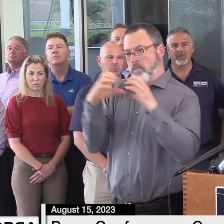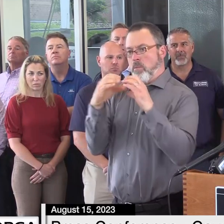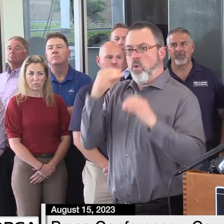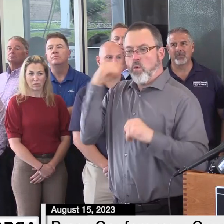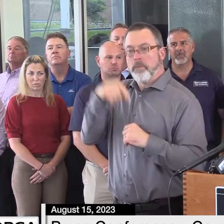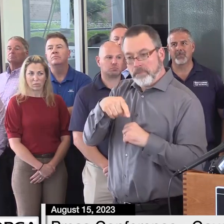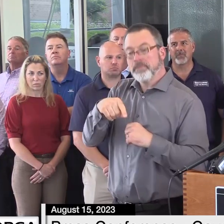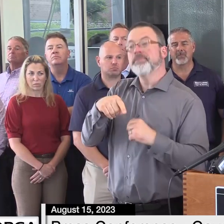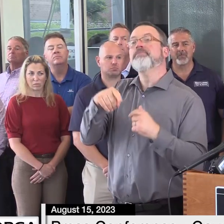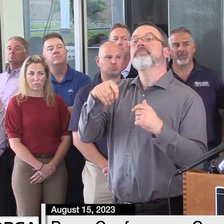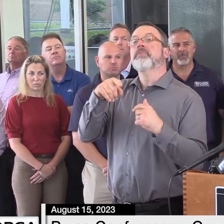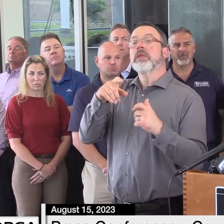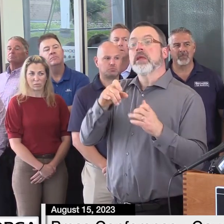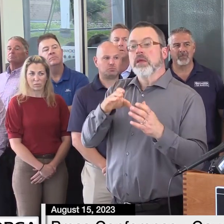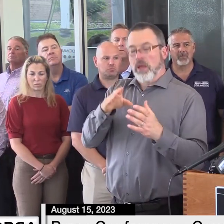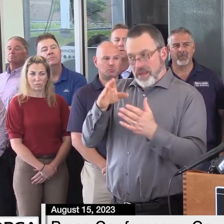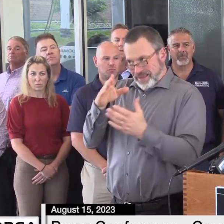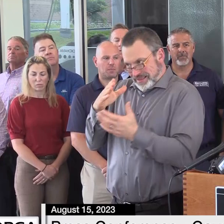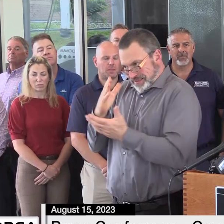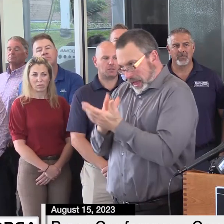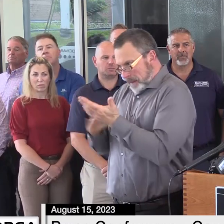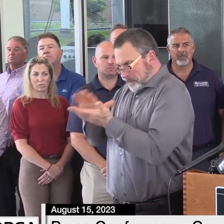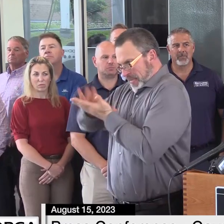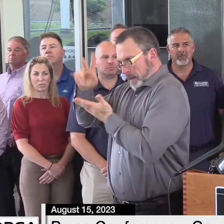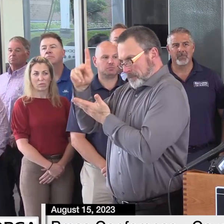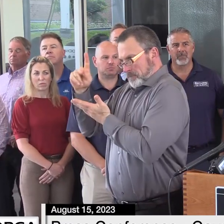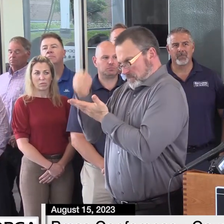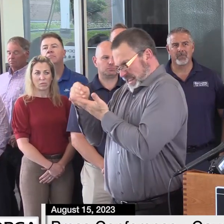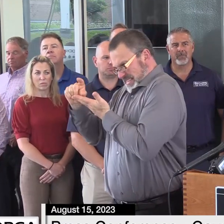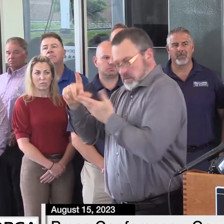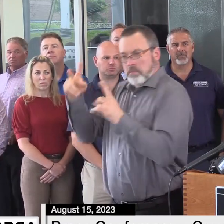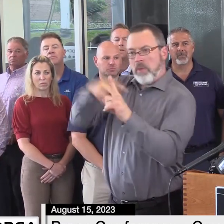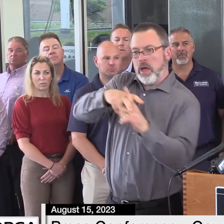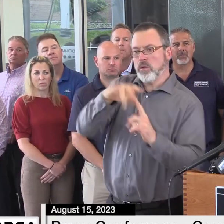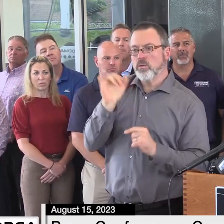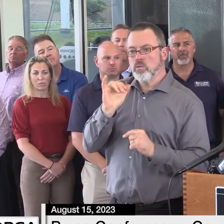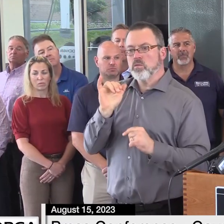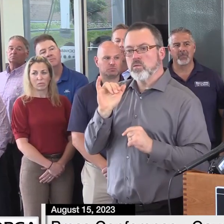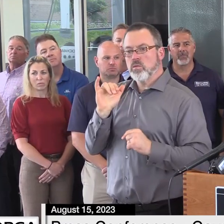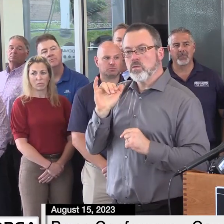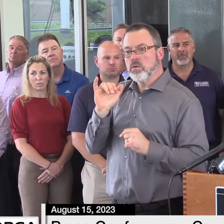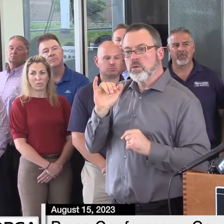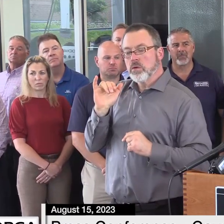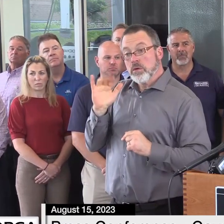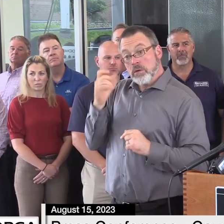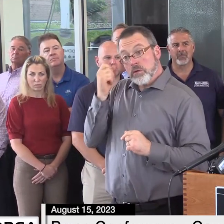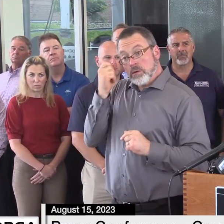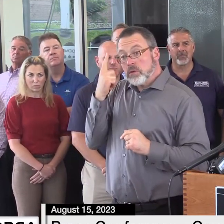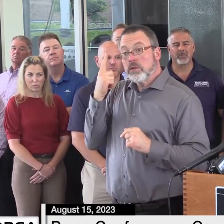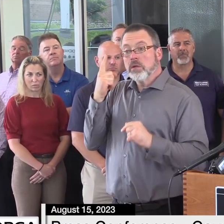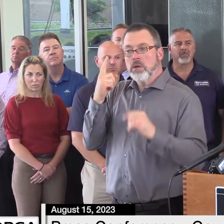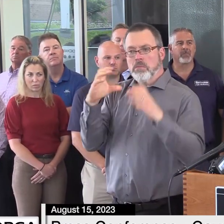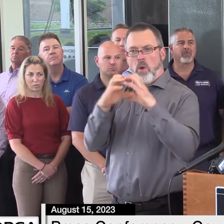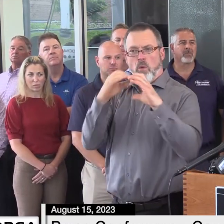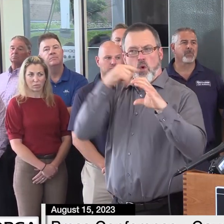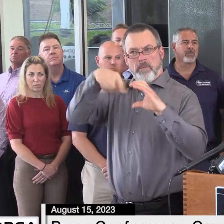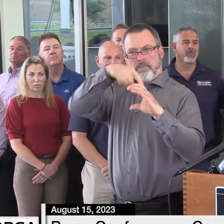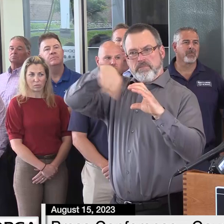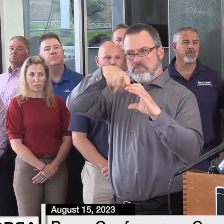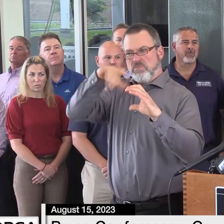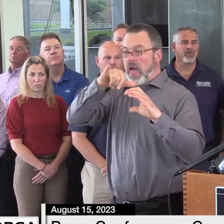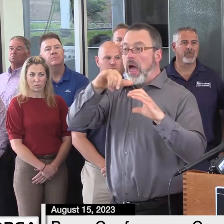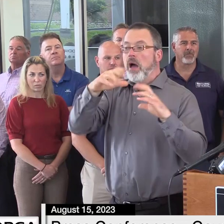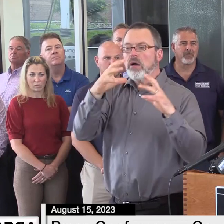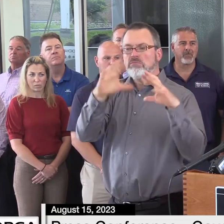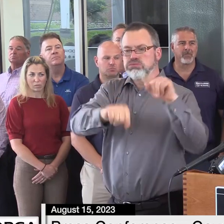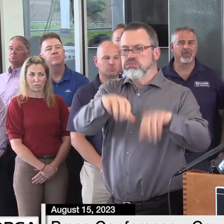day. Some of it will go towards cleanup day as well. But the mobile home deconstruction will come